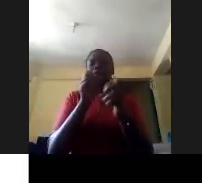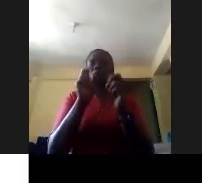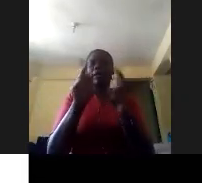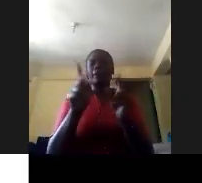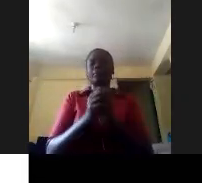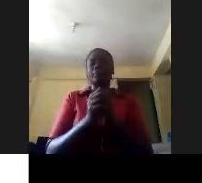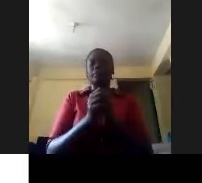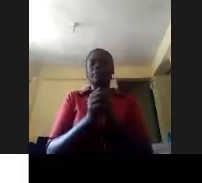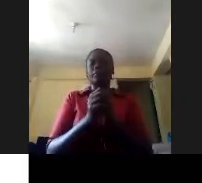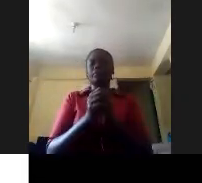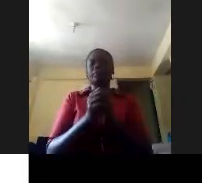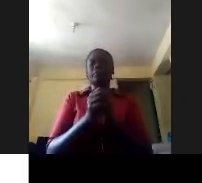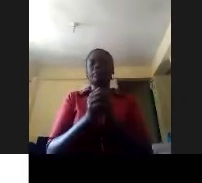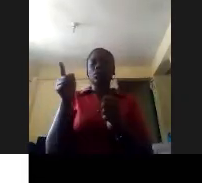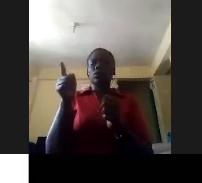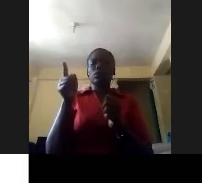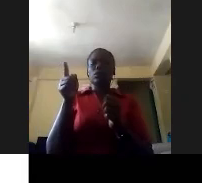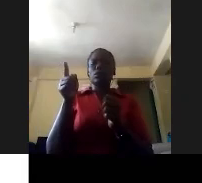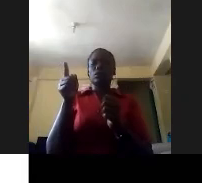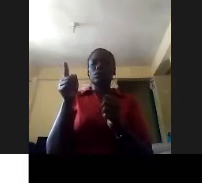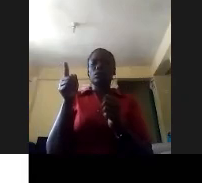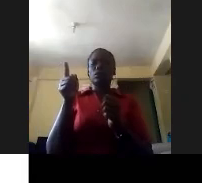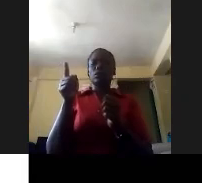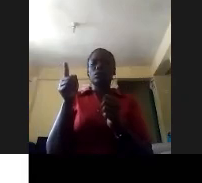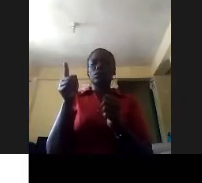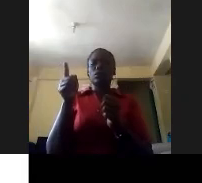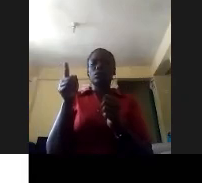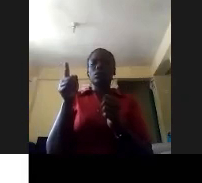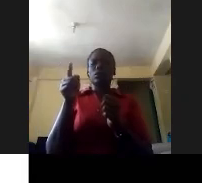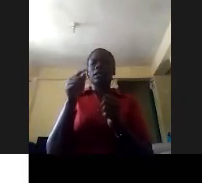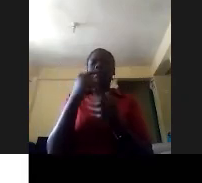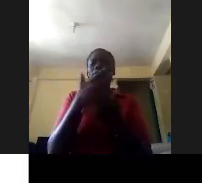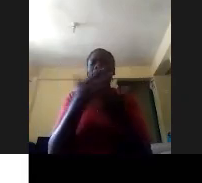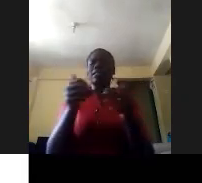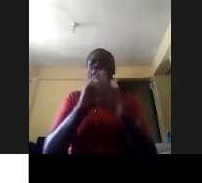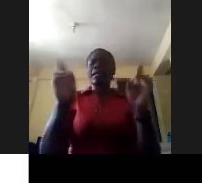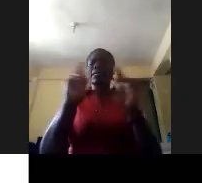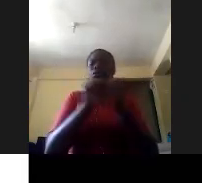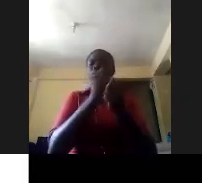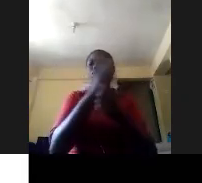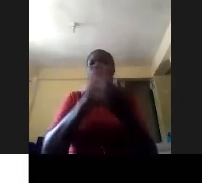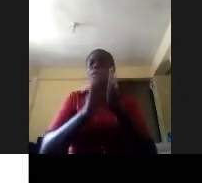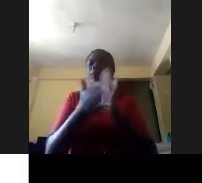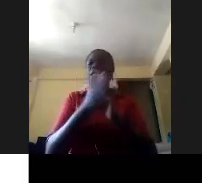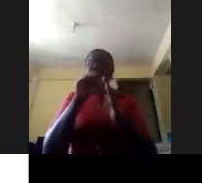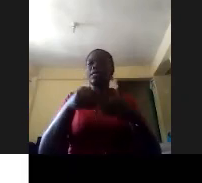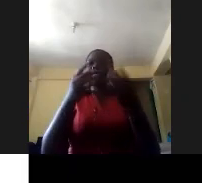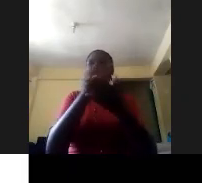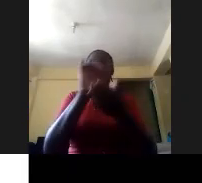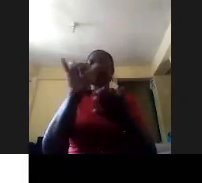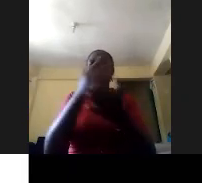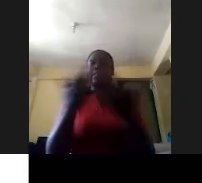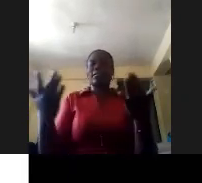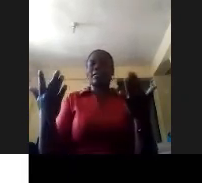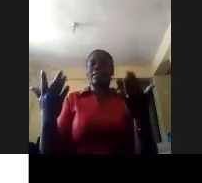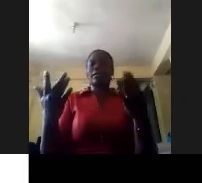I want you to and this wisdom is already in you. Nobody needs to give you this wisdom. So there are